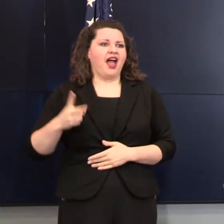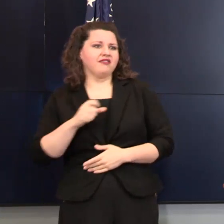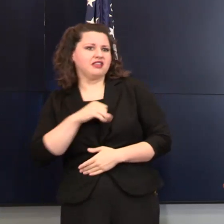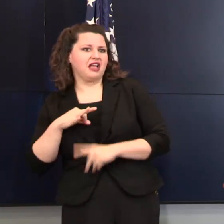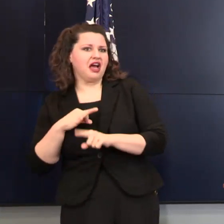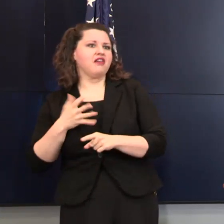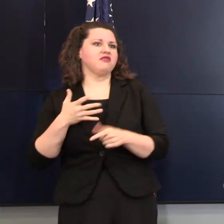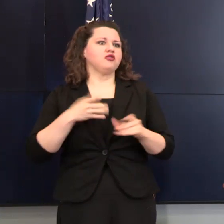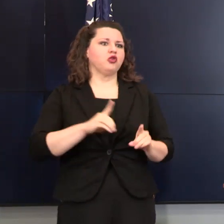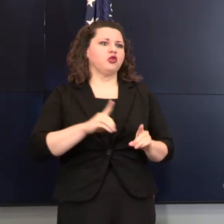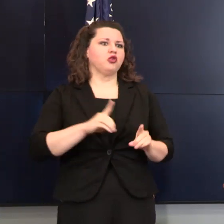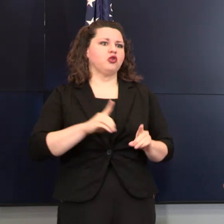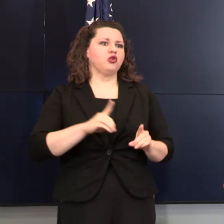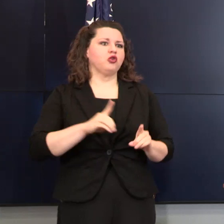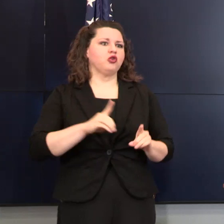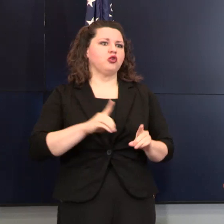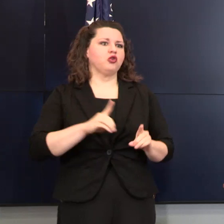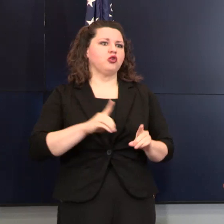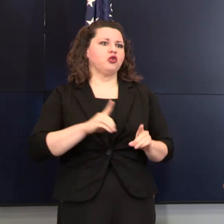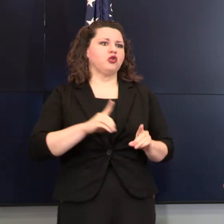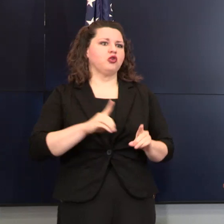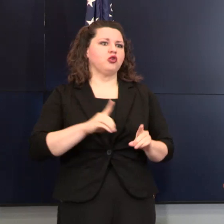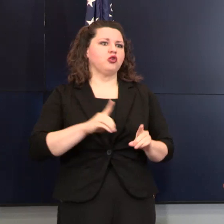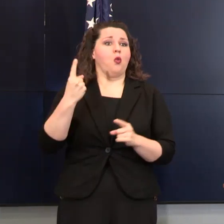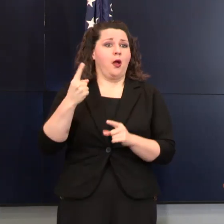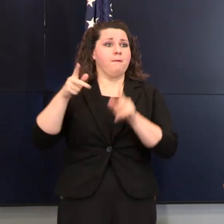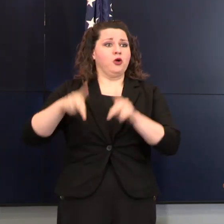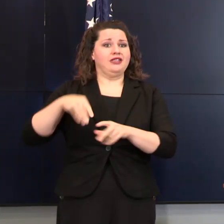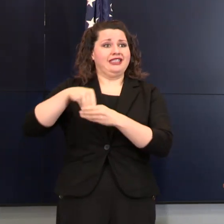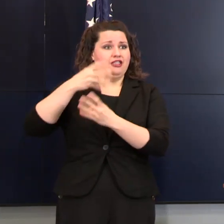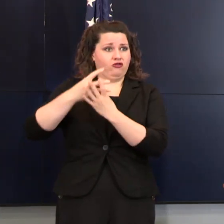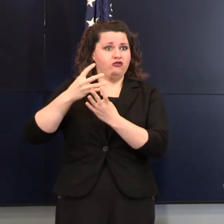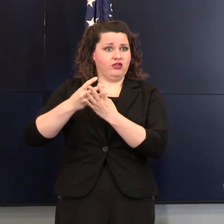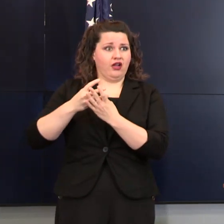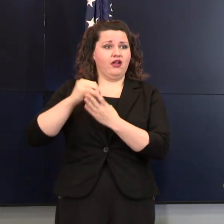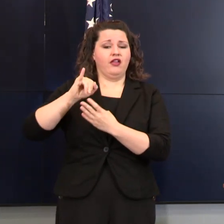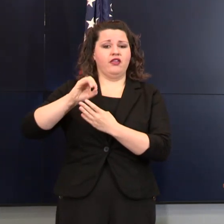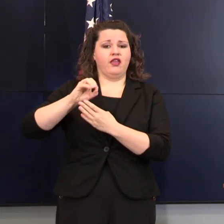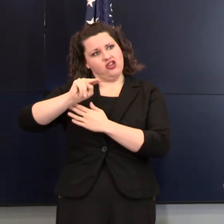an additional mitigation efforts to slow the spread and protect the